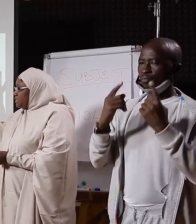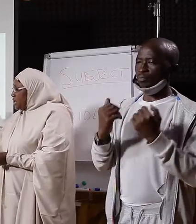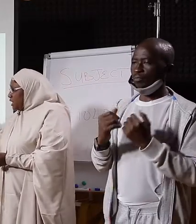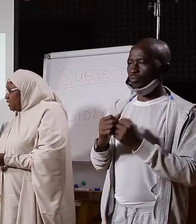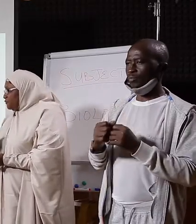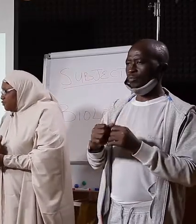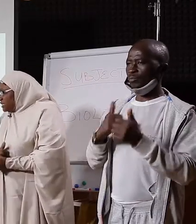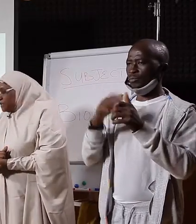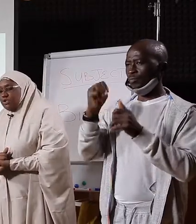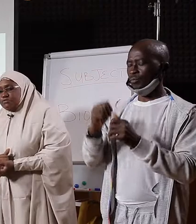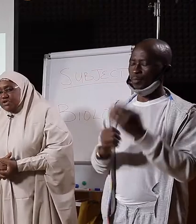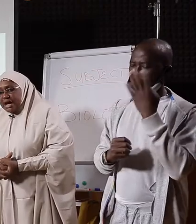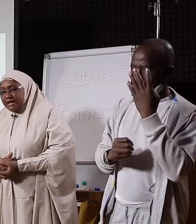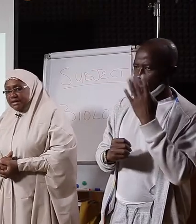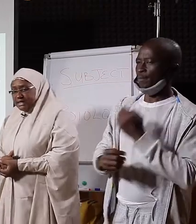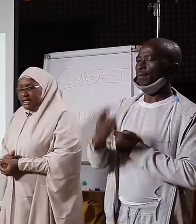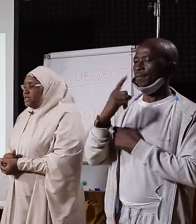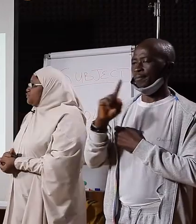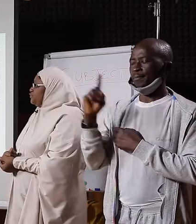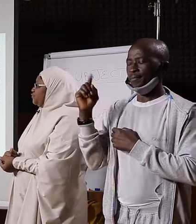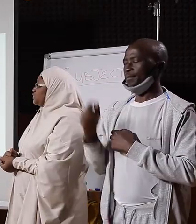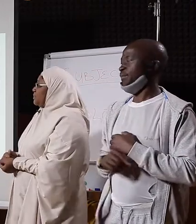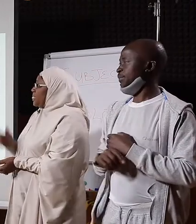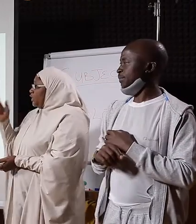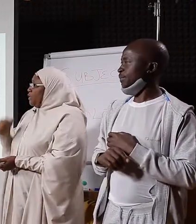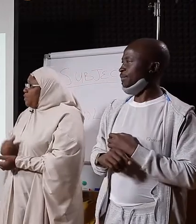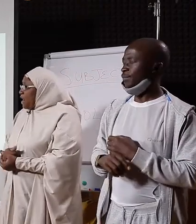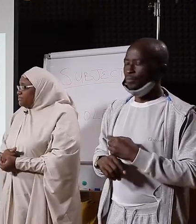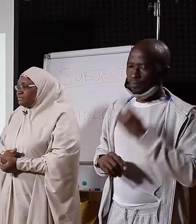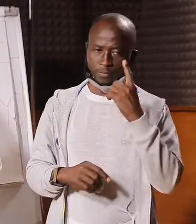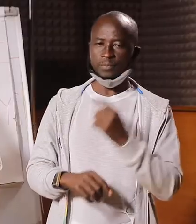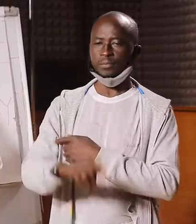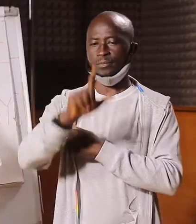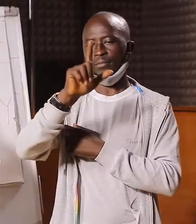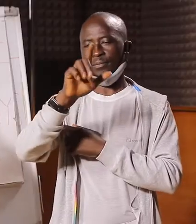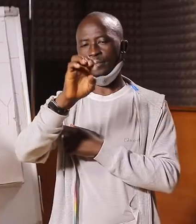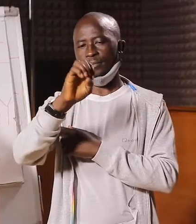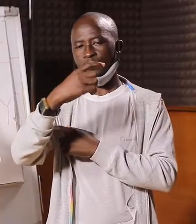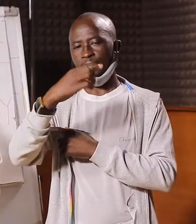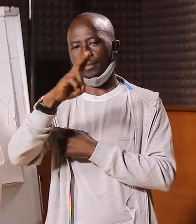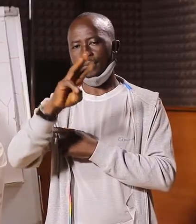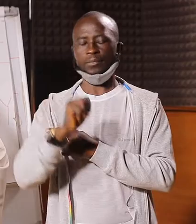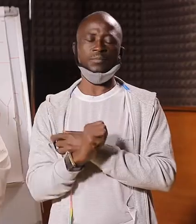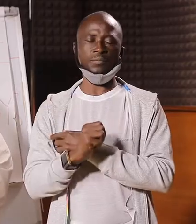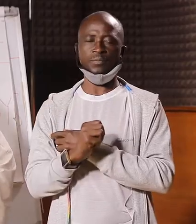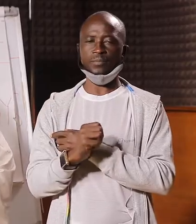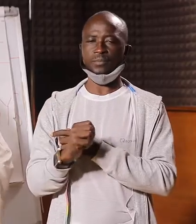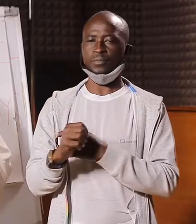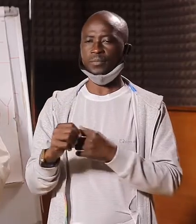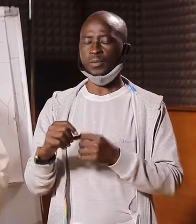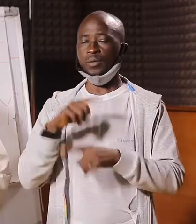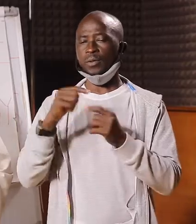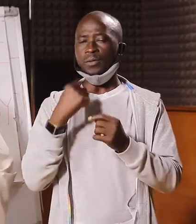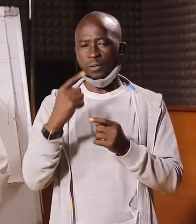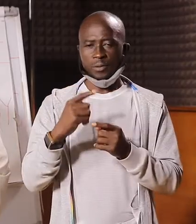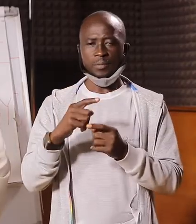these 4 types of dry dehiscent fruits. Number 1, let's start with legume. When we say a dry fruit